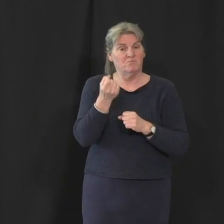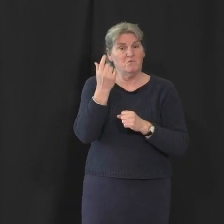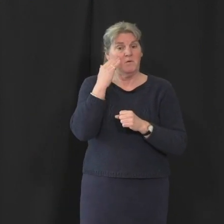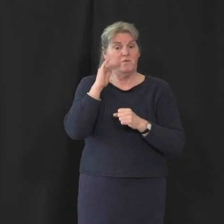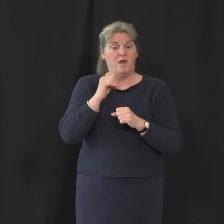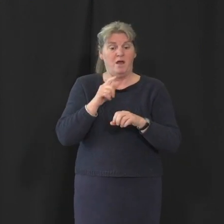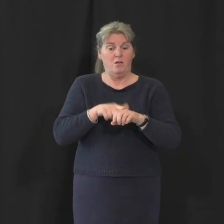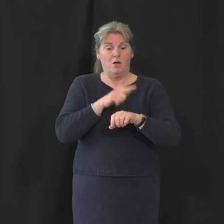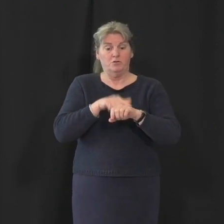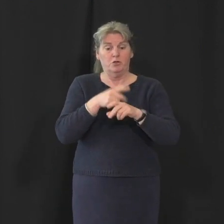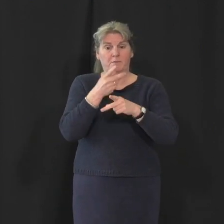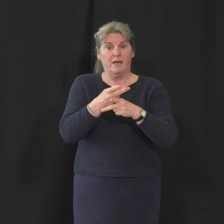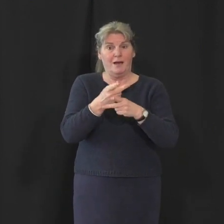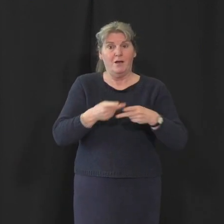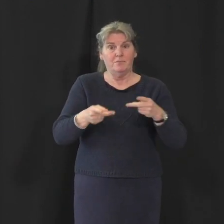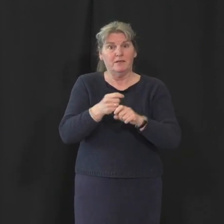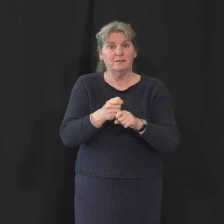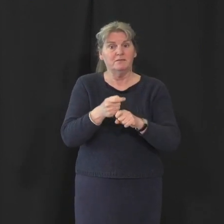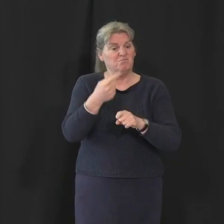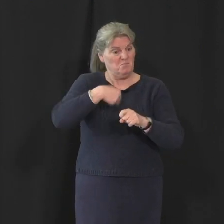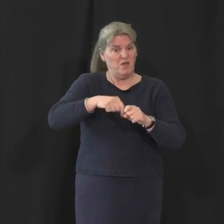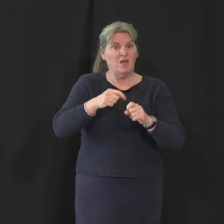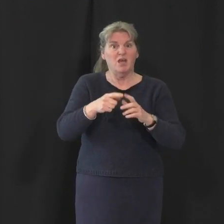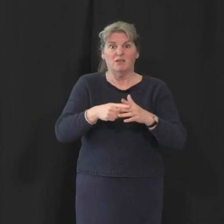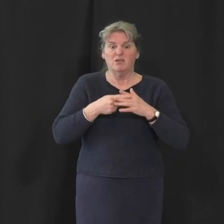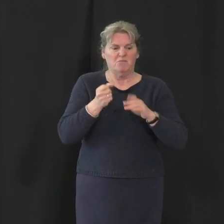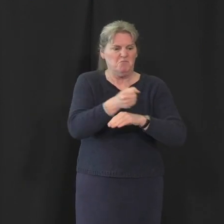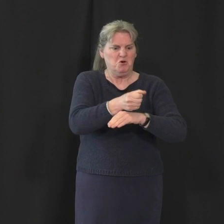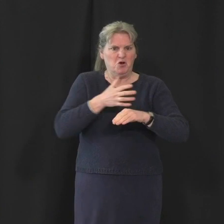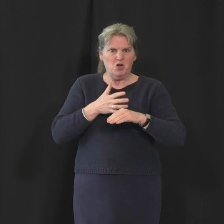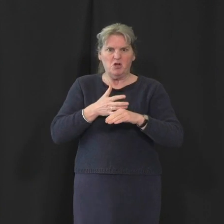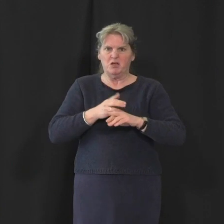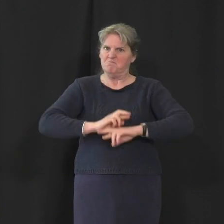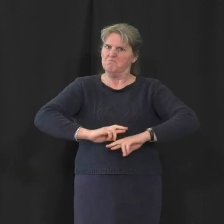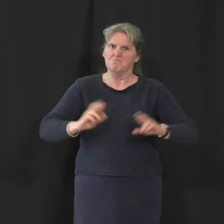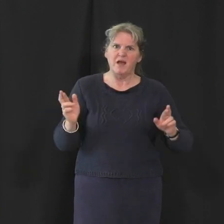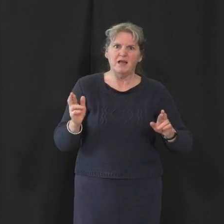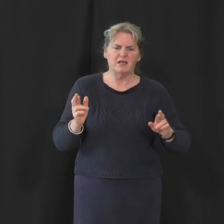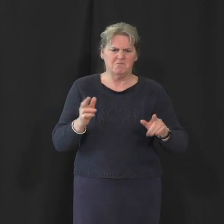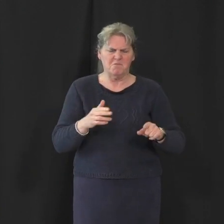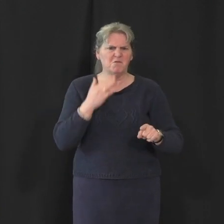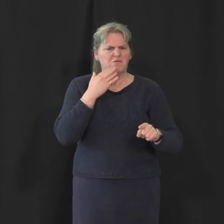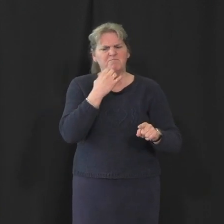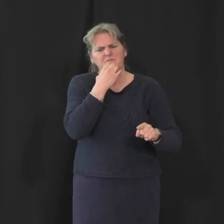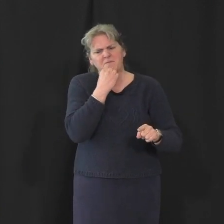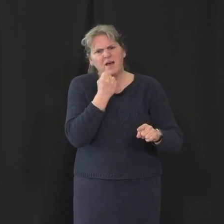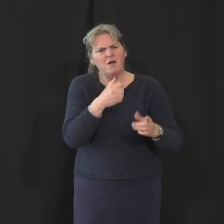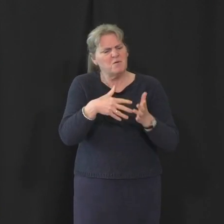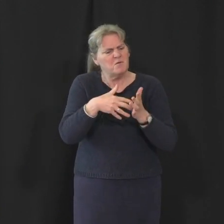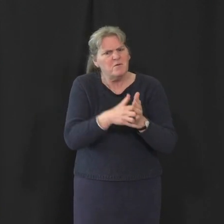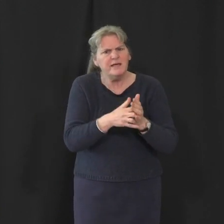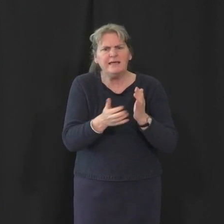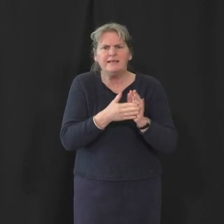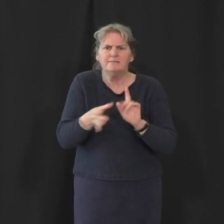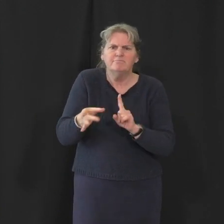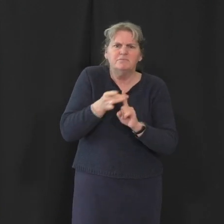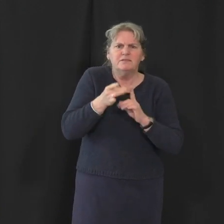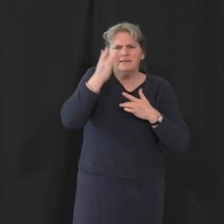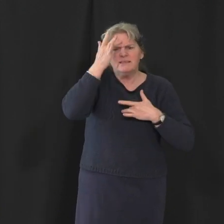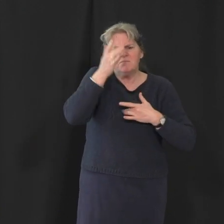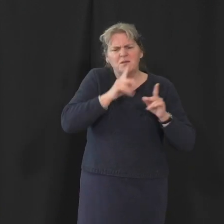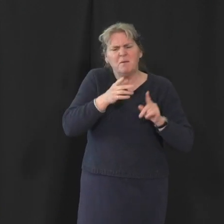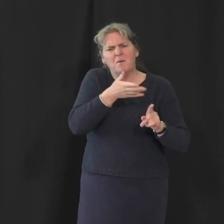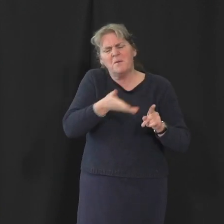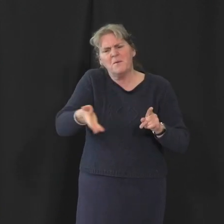action to protect residents living in long-term care homes because they are some of our most vulnerable citizens.